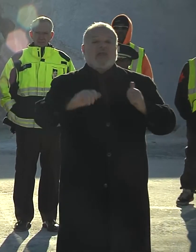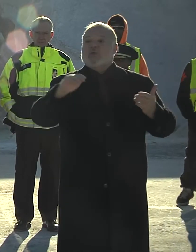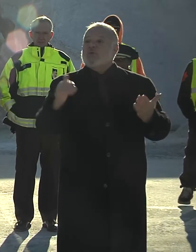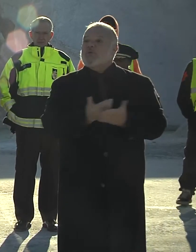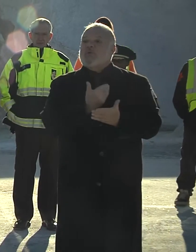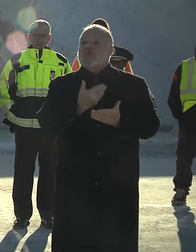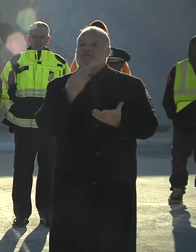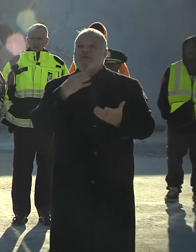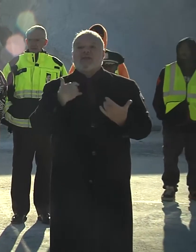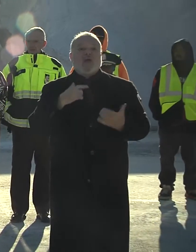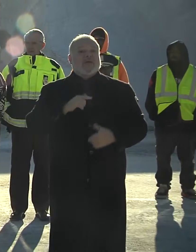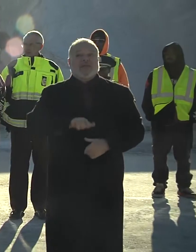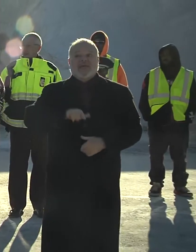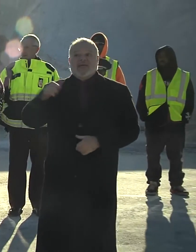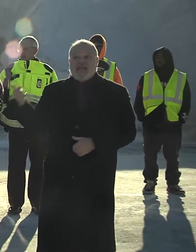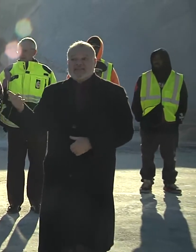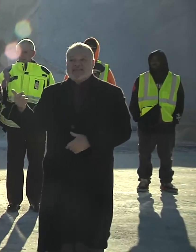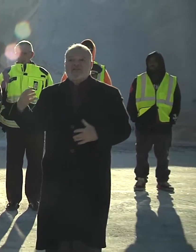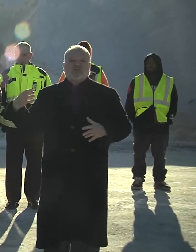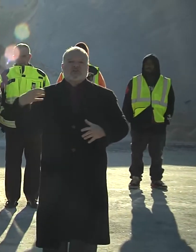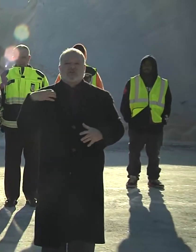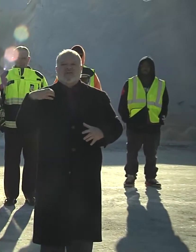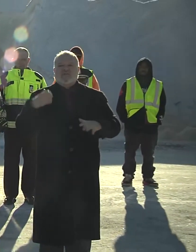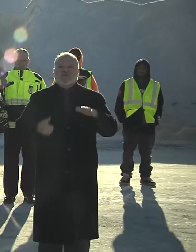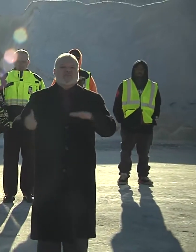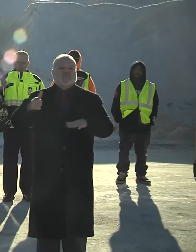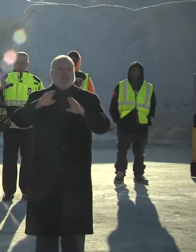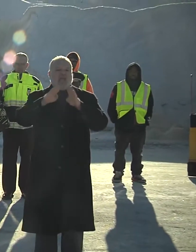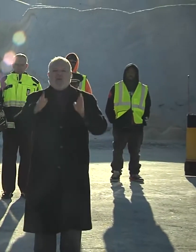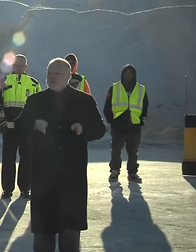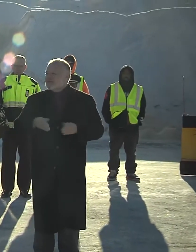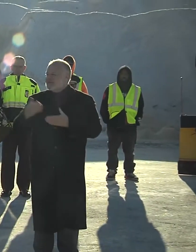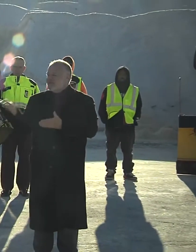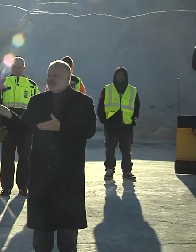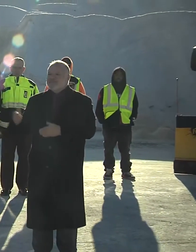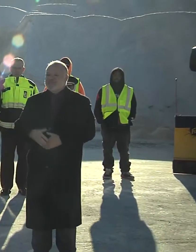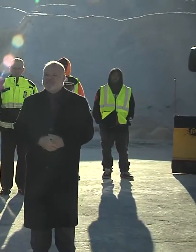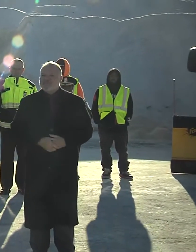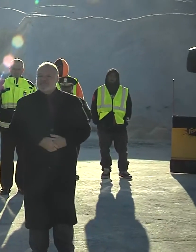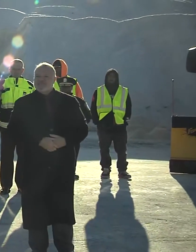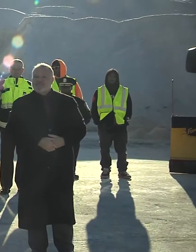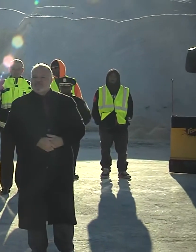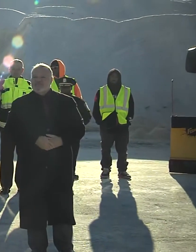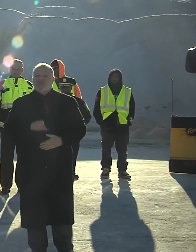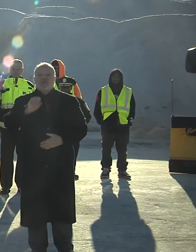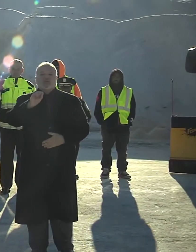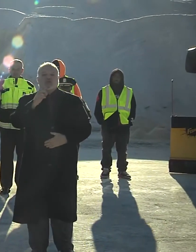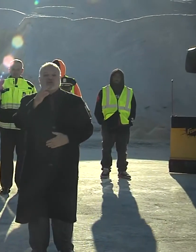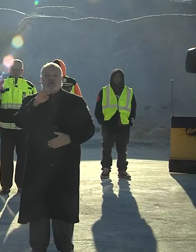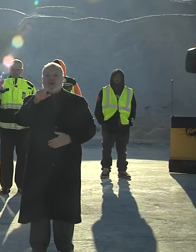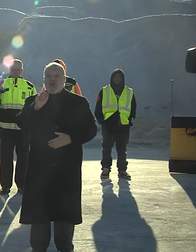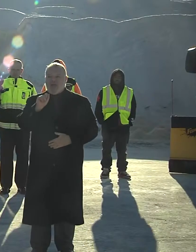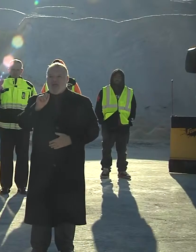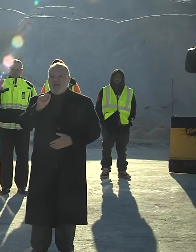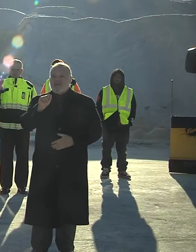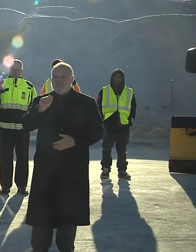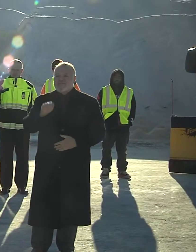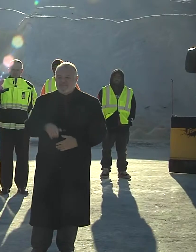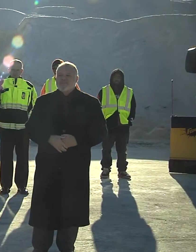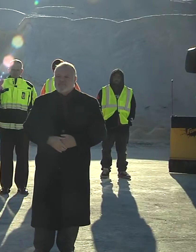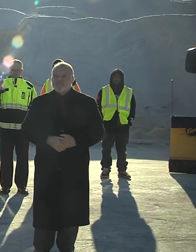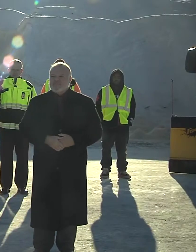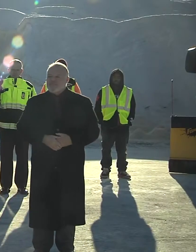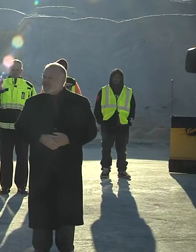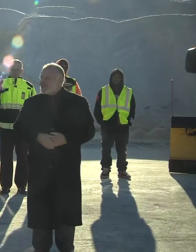Dillon. Thank you. Thank you. And hopefully I'll be brief. I know how cold it